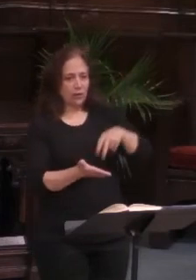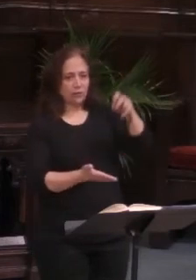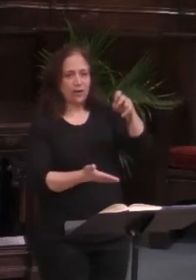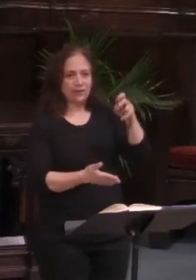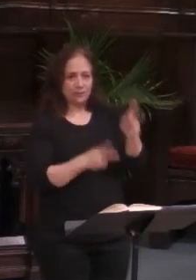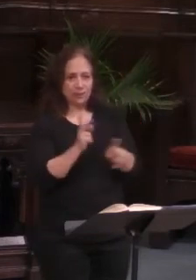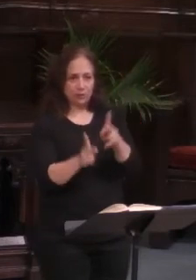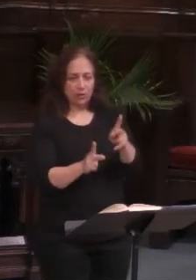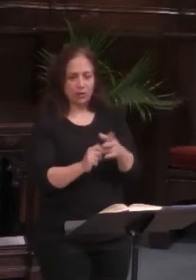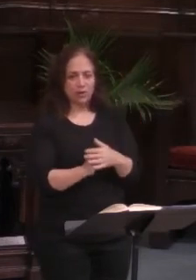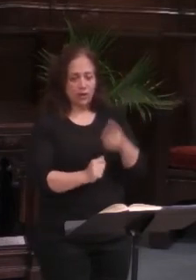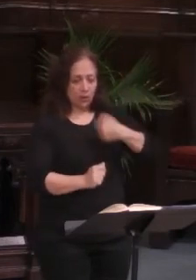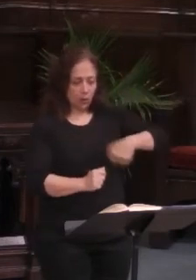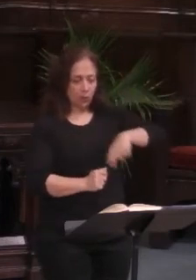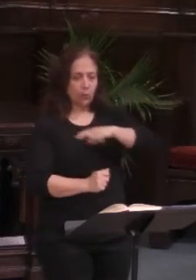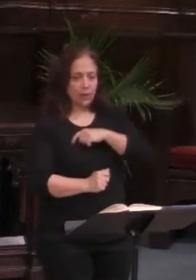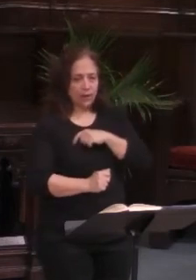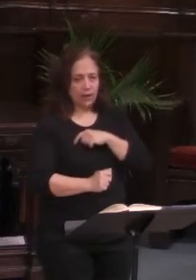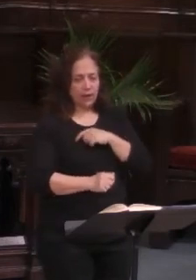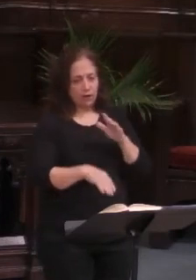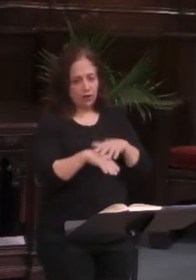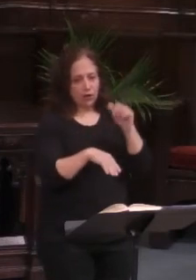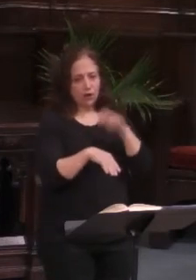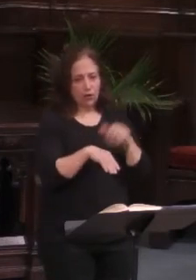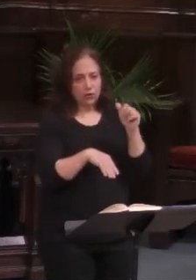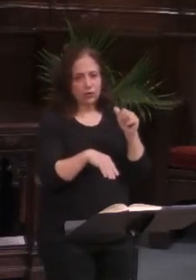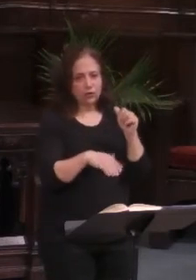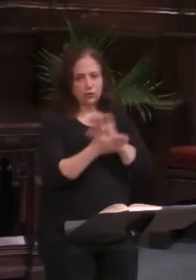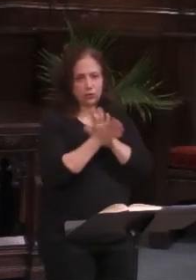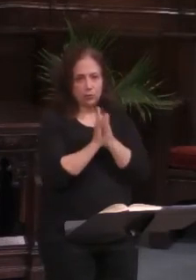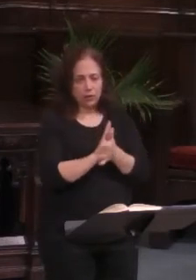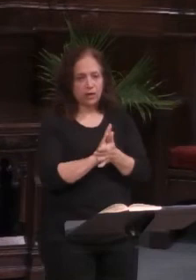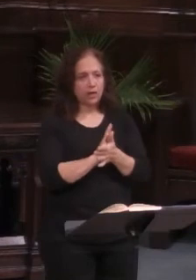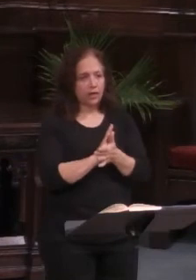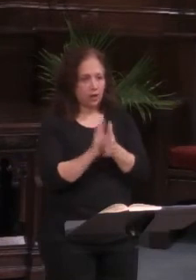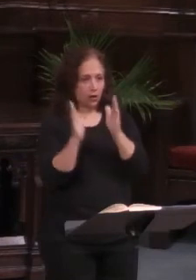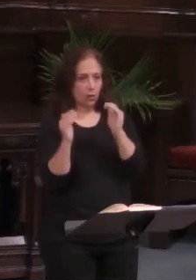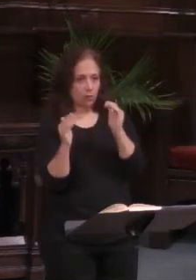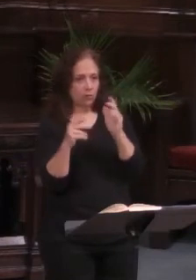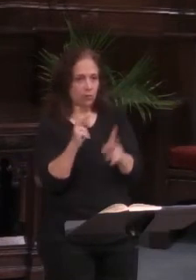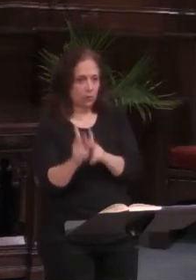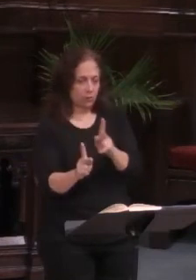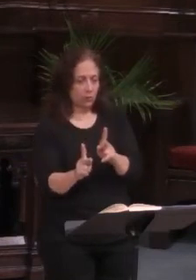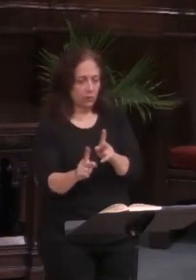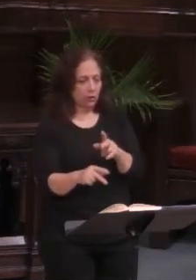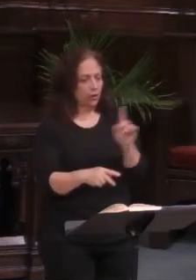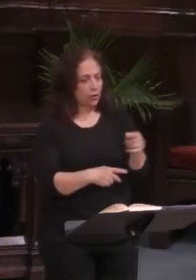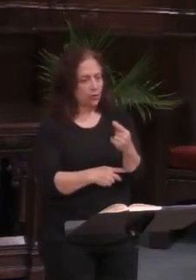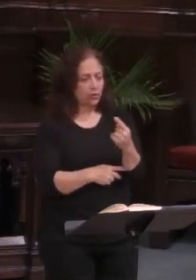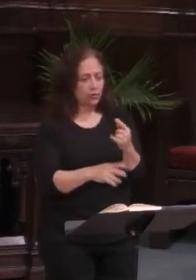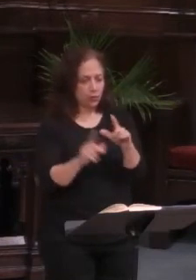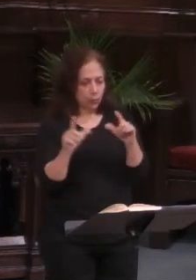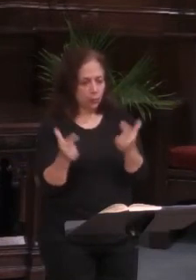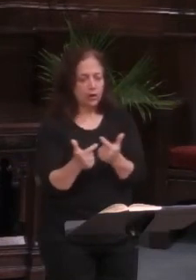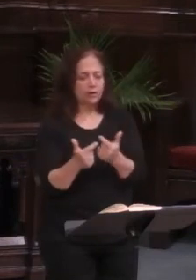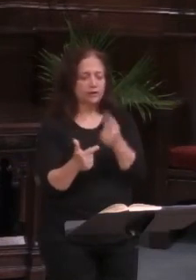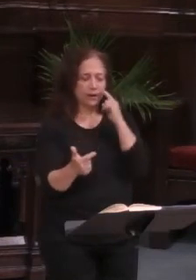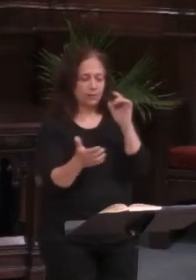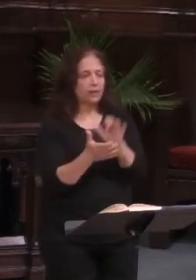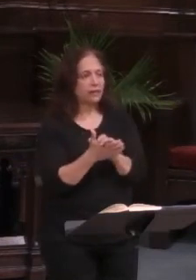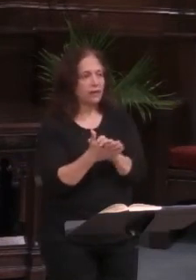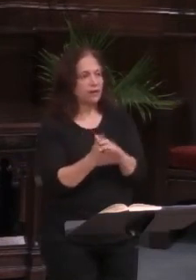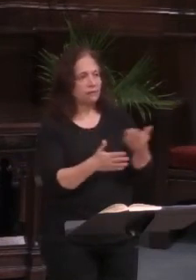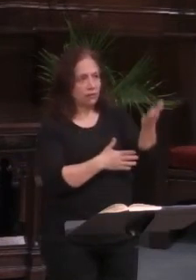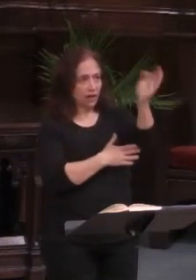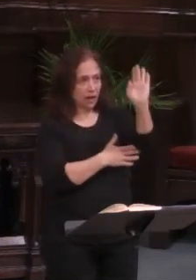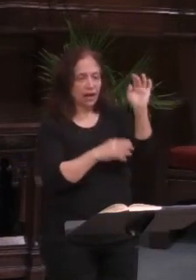people. We are called to be the hopeful, the ones who believe that